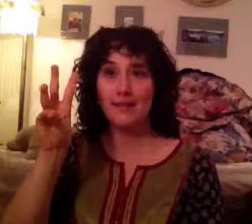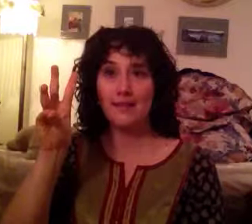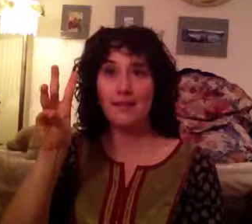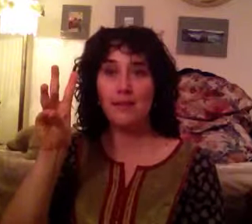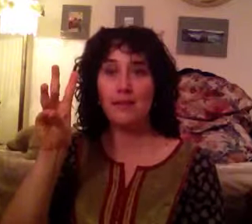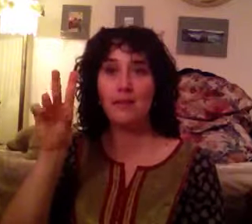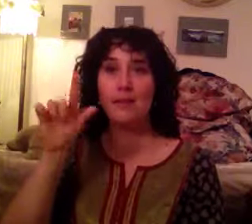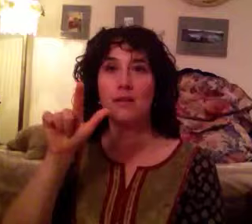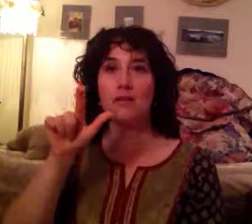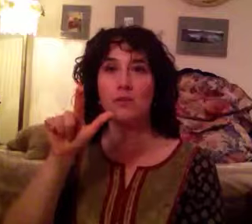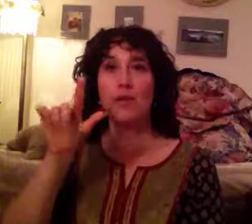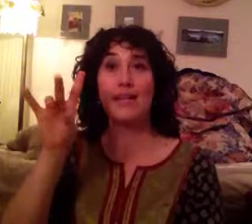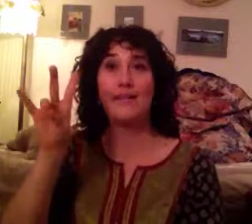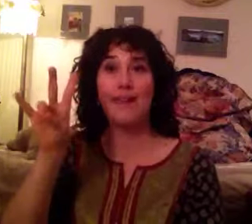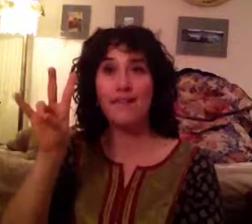26, 27,